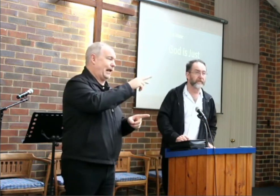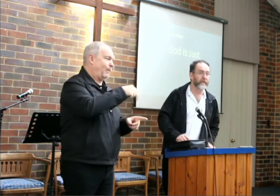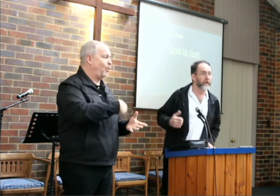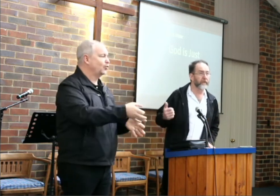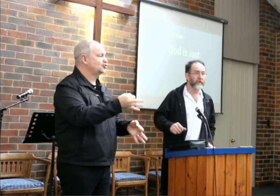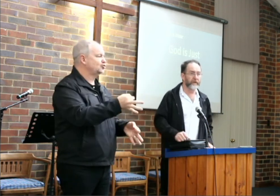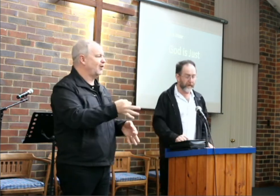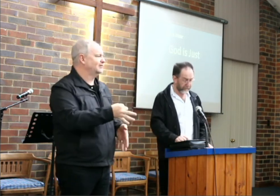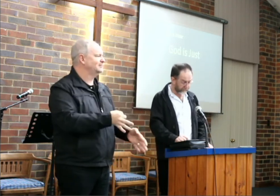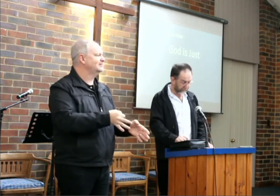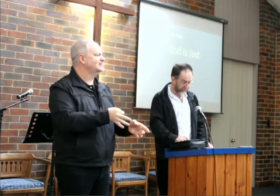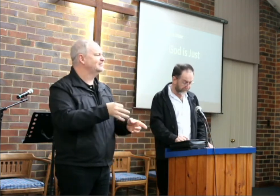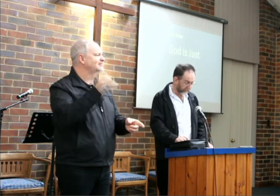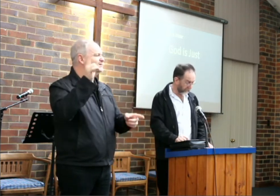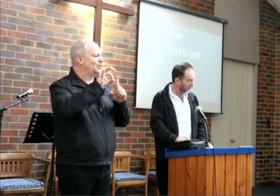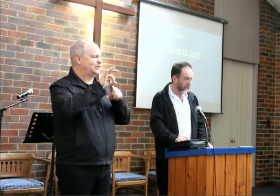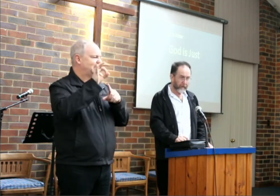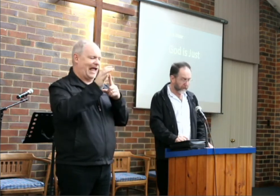Hills up there in Queensland.